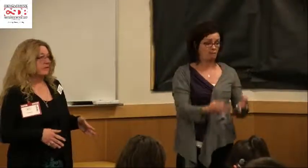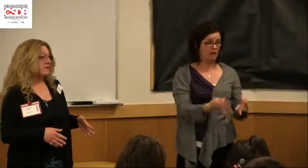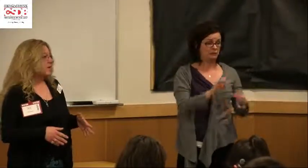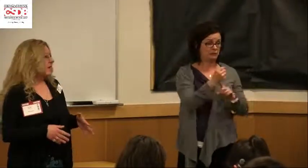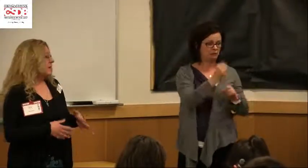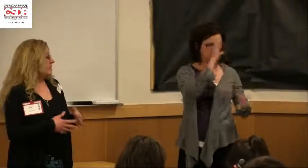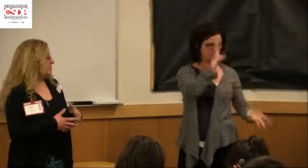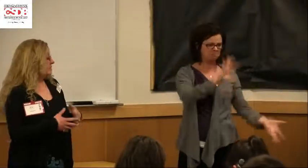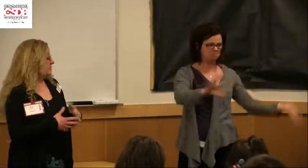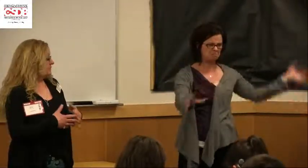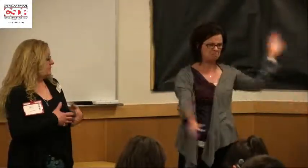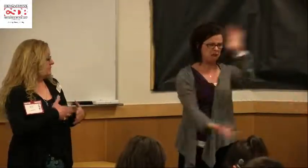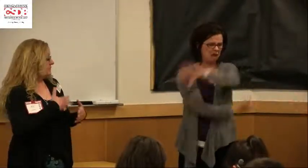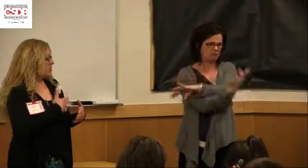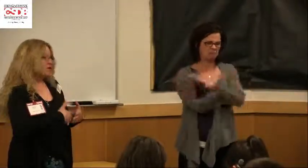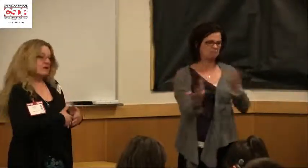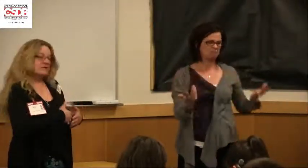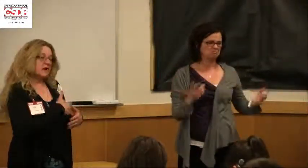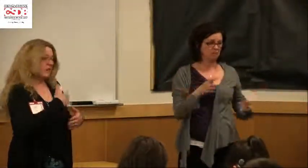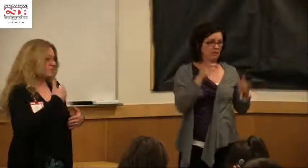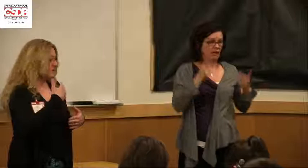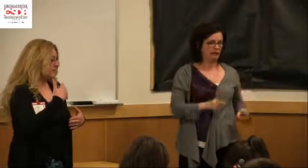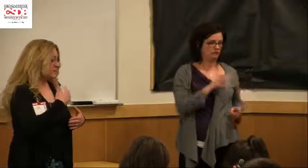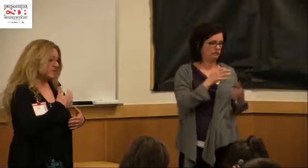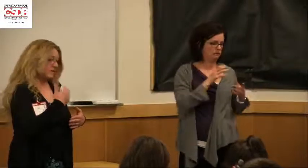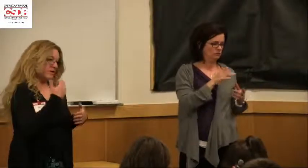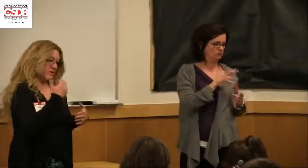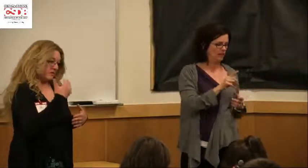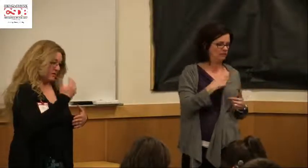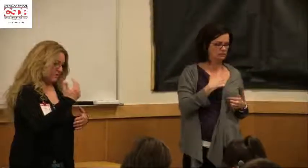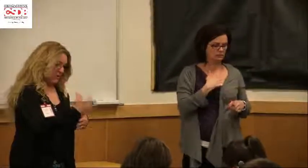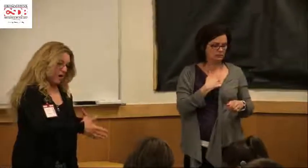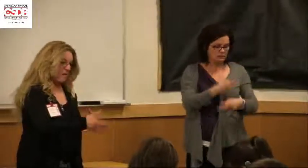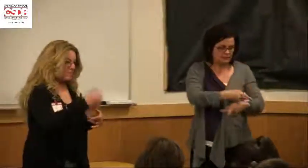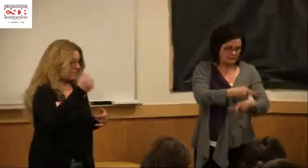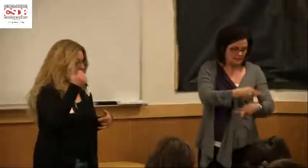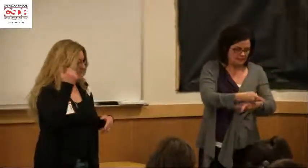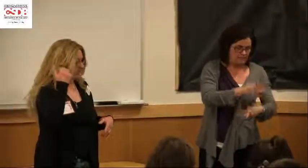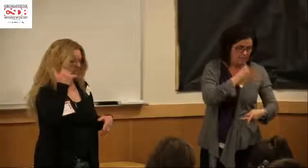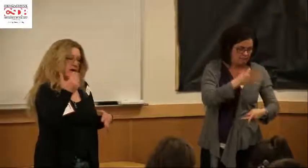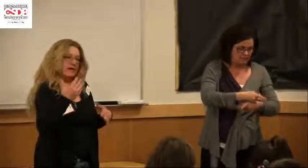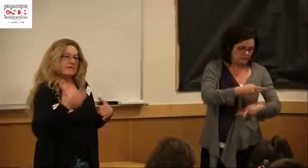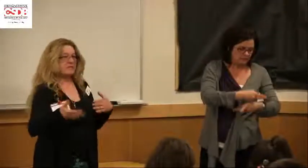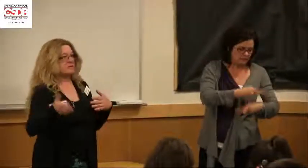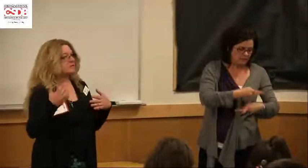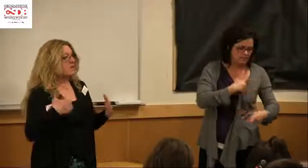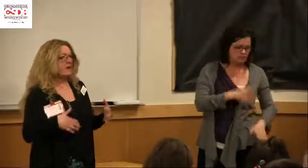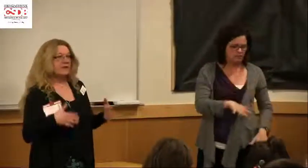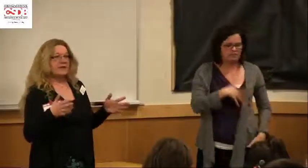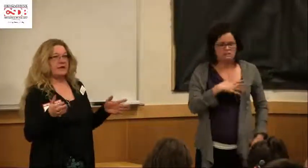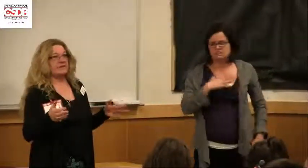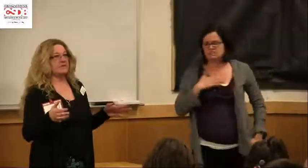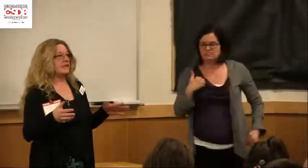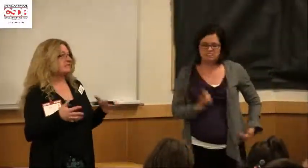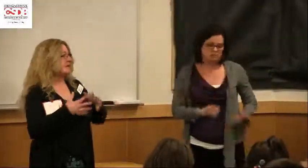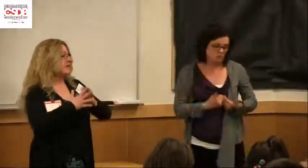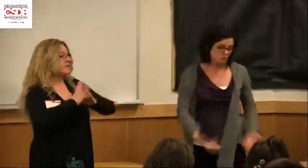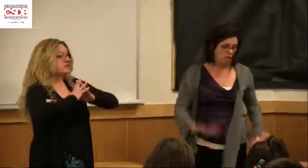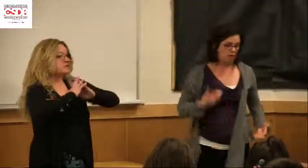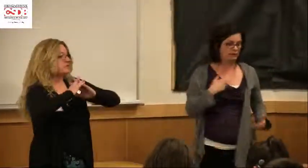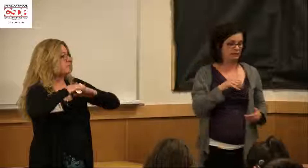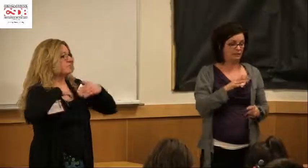apart. The child got tired of being with the mom was tired of the son, and